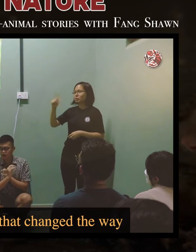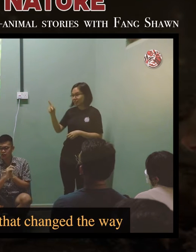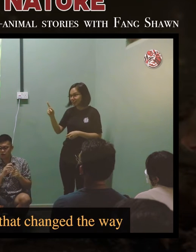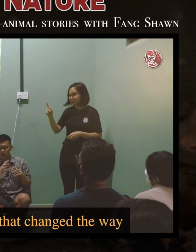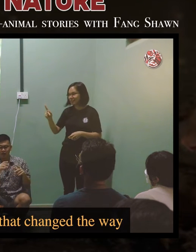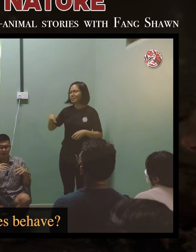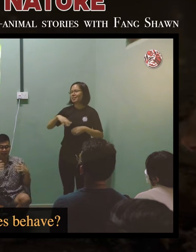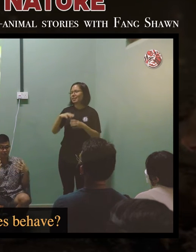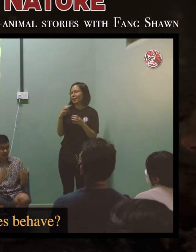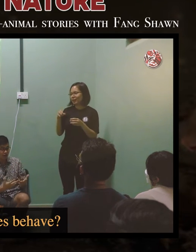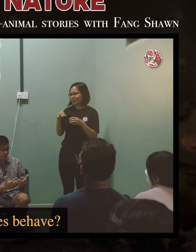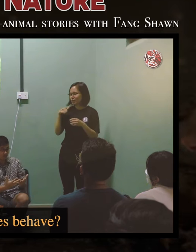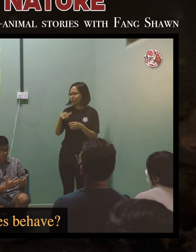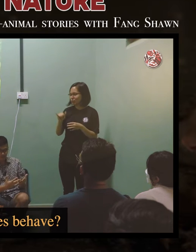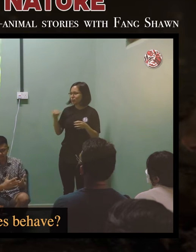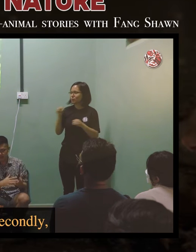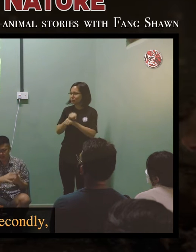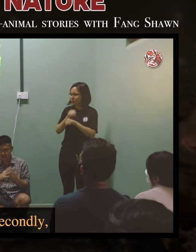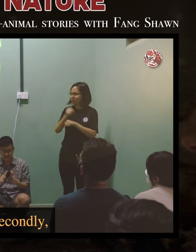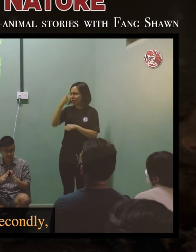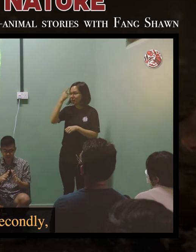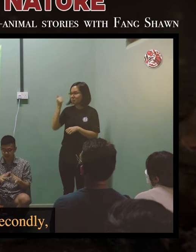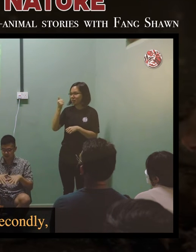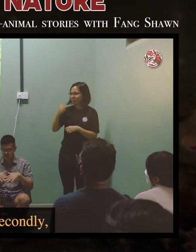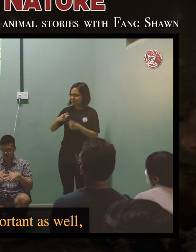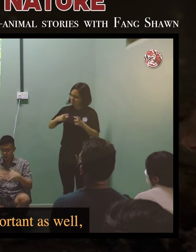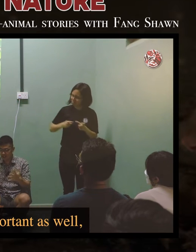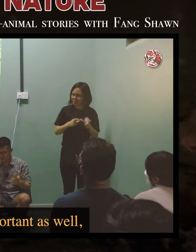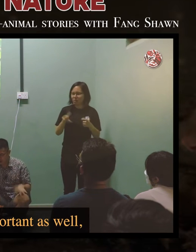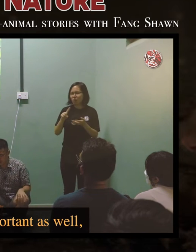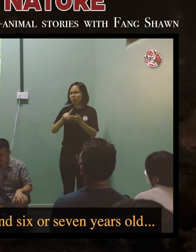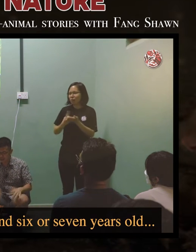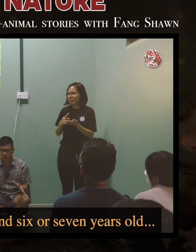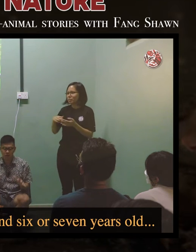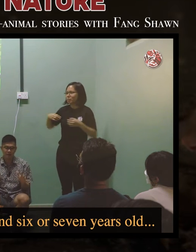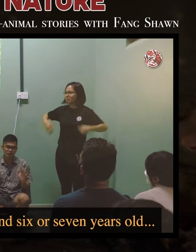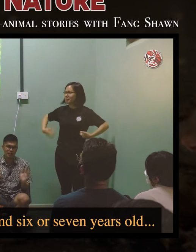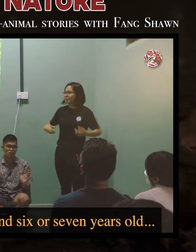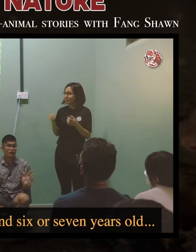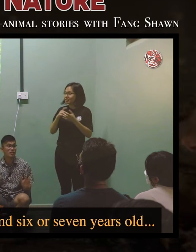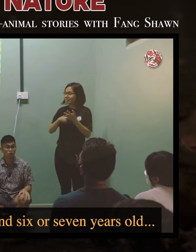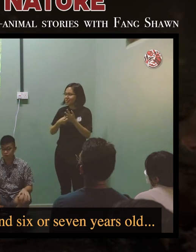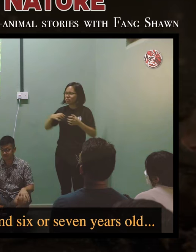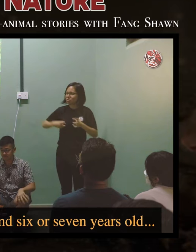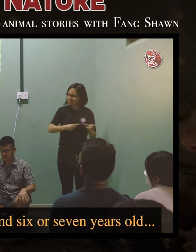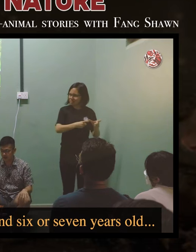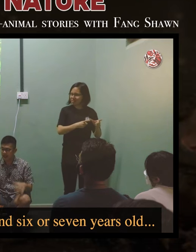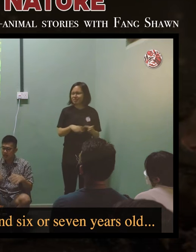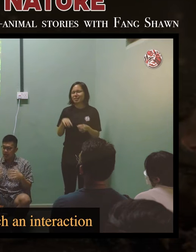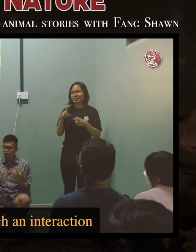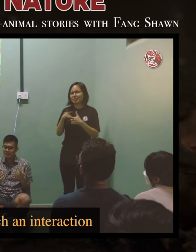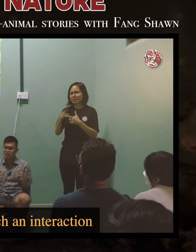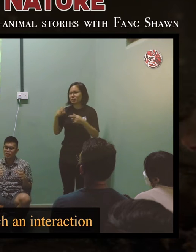do you think that changed the way macaques behave? And secondly, equally important as well, the girl was maybe around 6 to 7 years old,